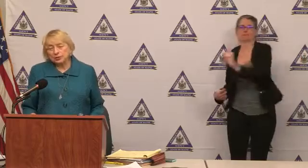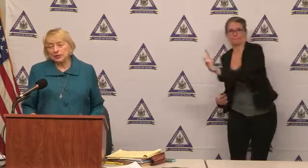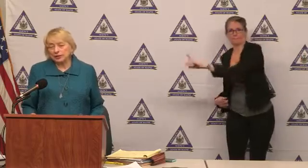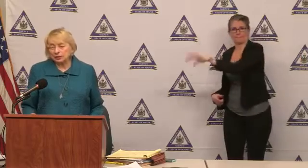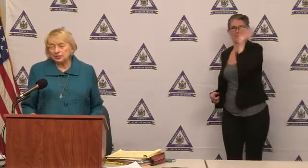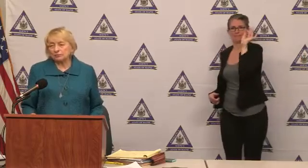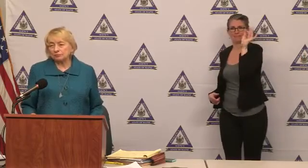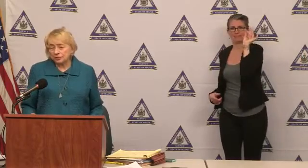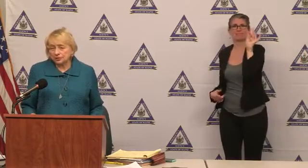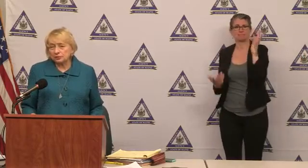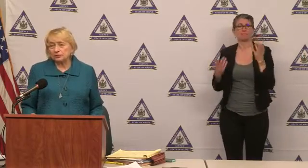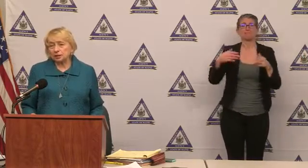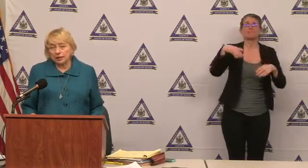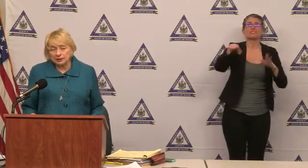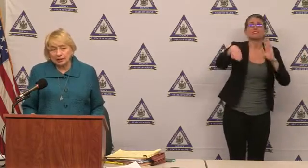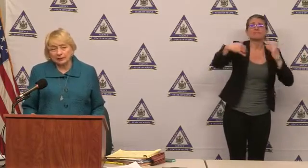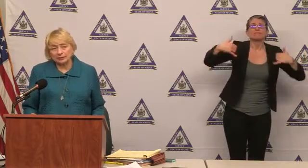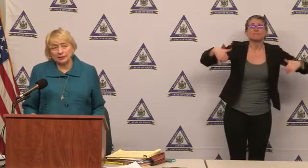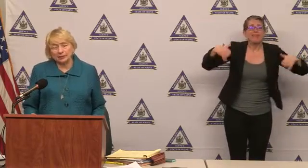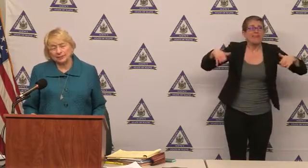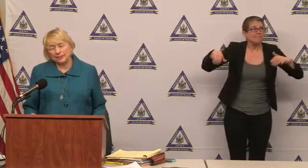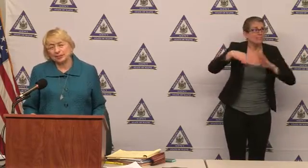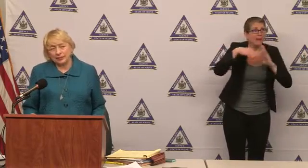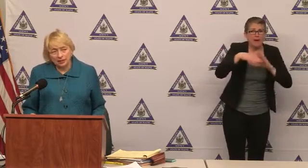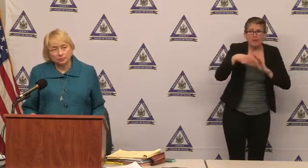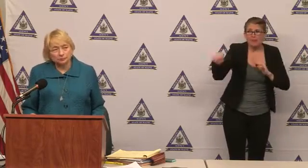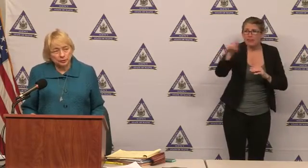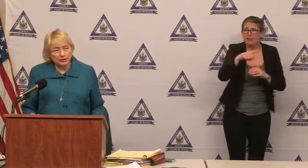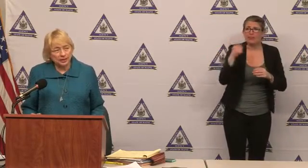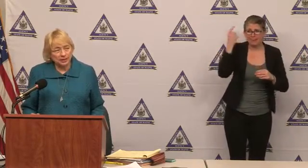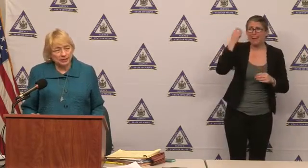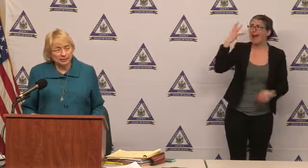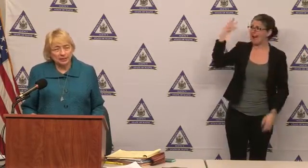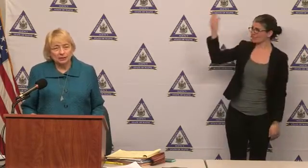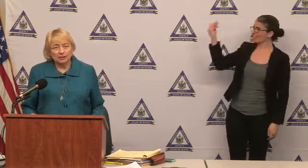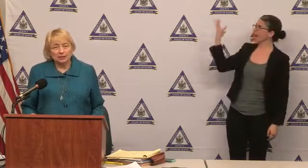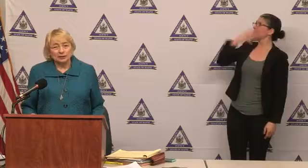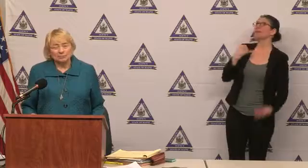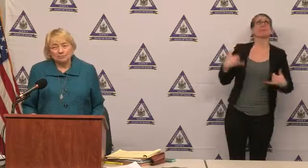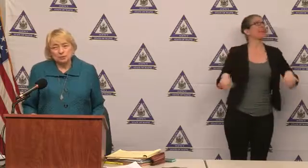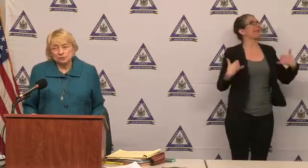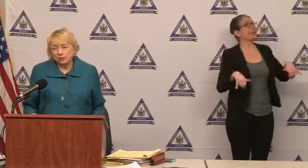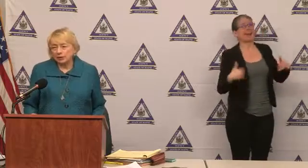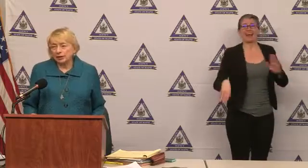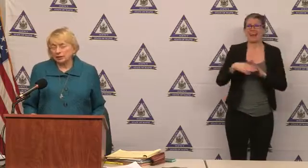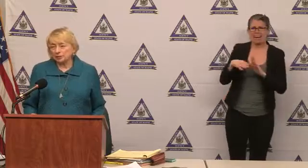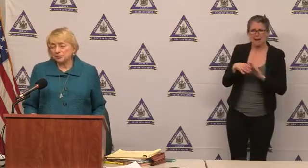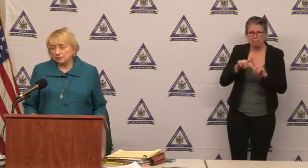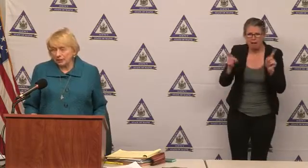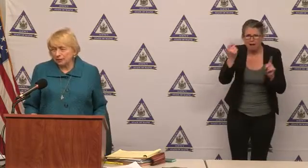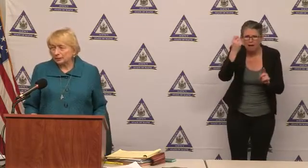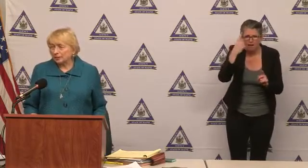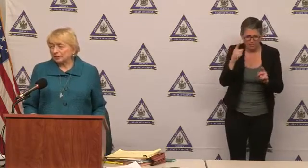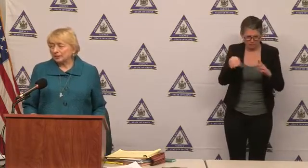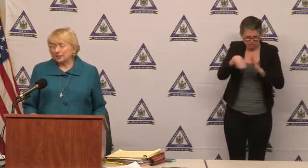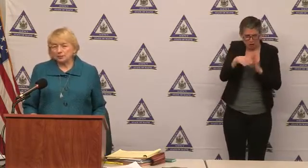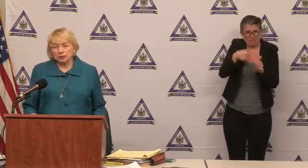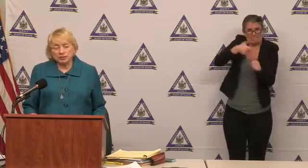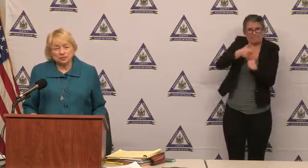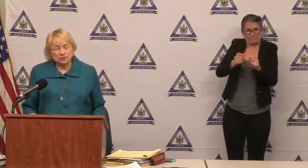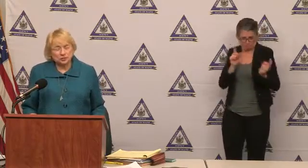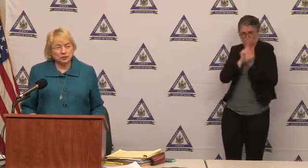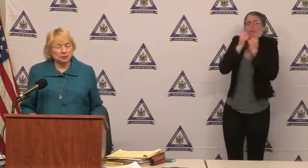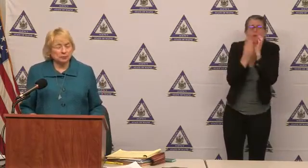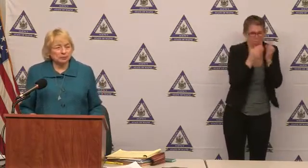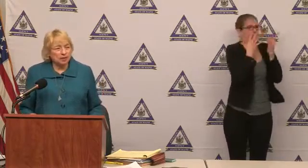do engage in physical contact, and you got to avoid that. I'm sorry, I know it's fun, and it's what